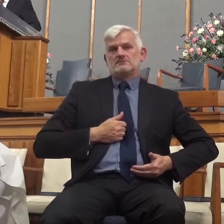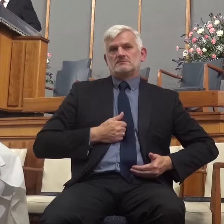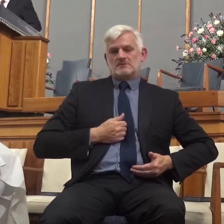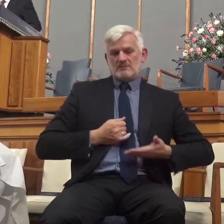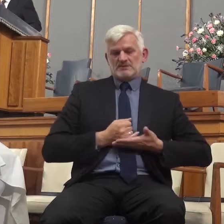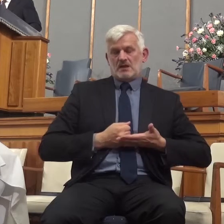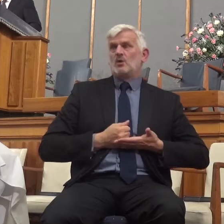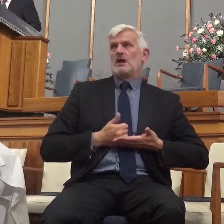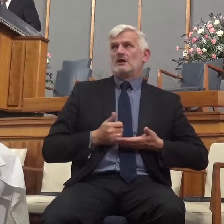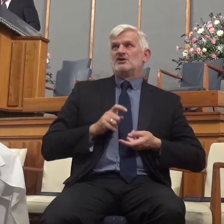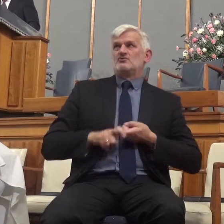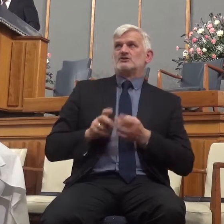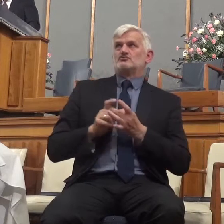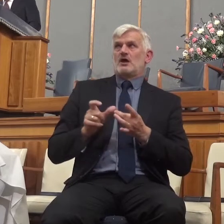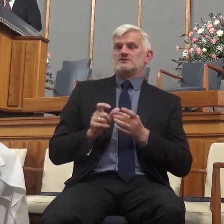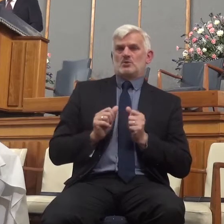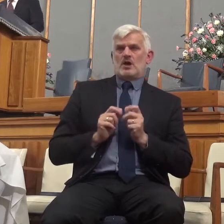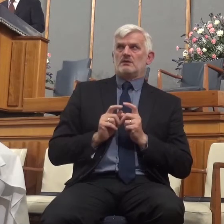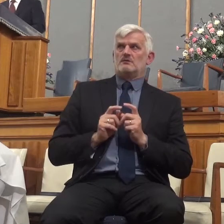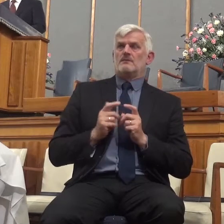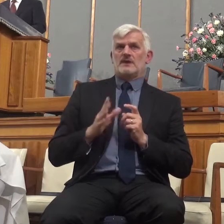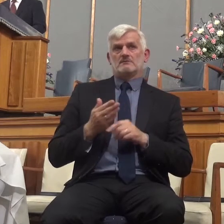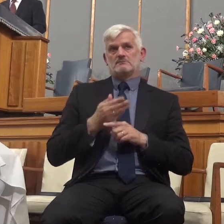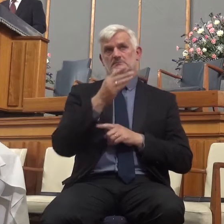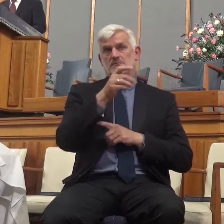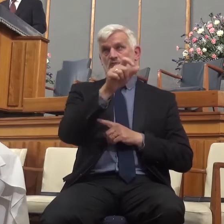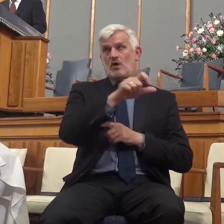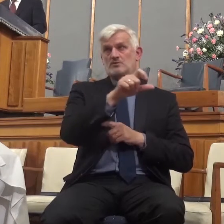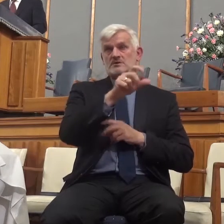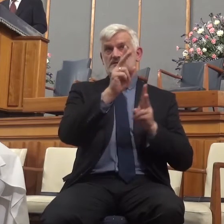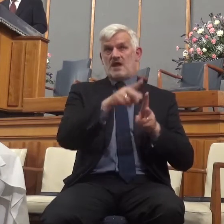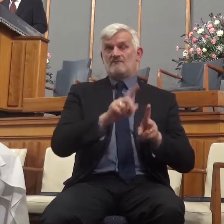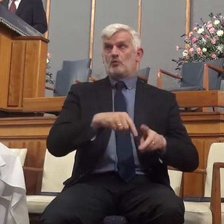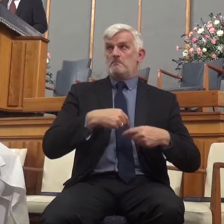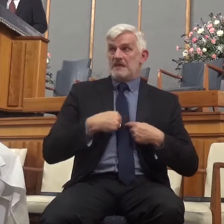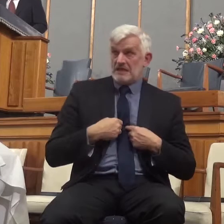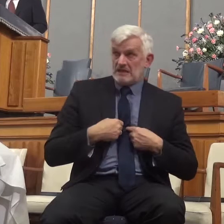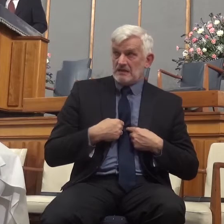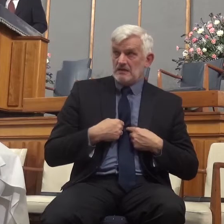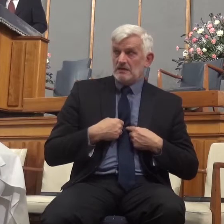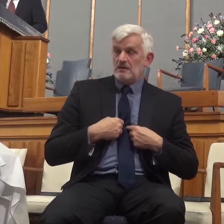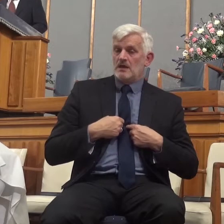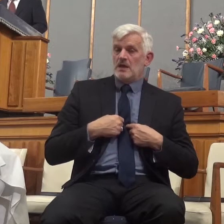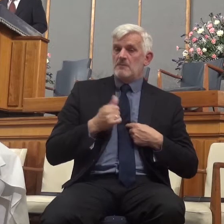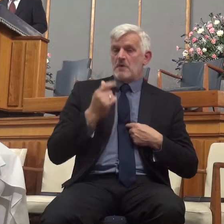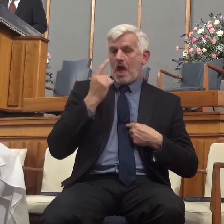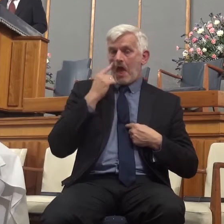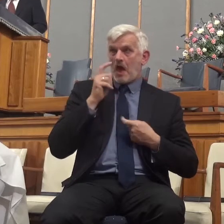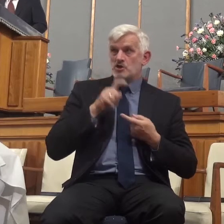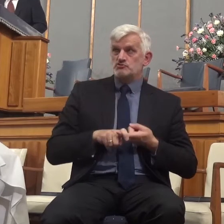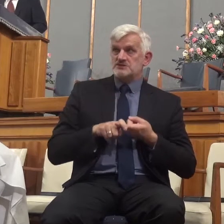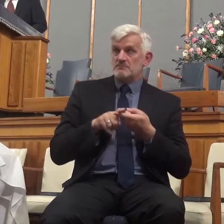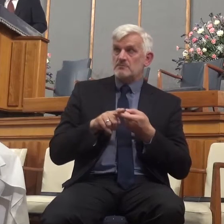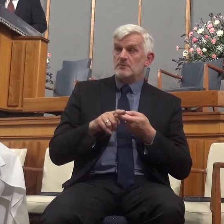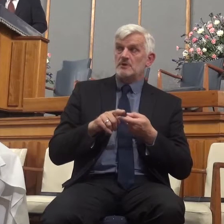Christ, who suffered and died for a person like me, if I trust in him, will